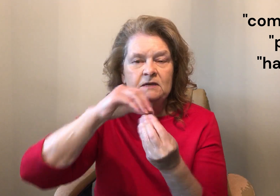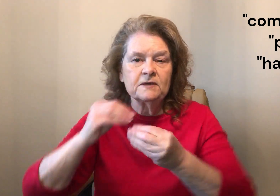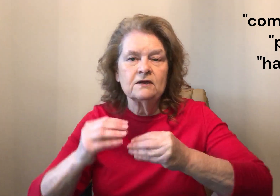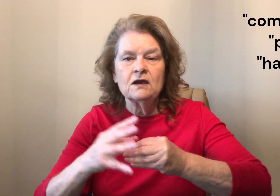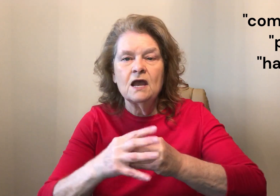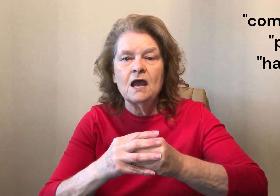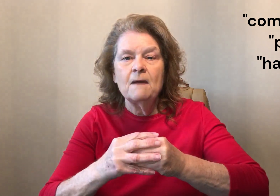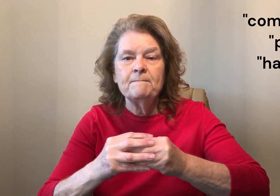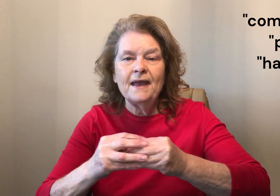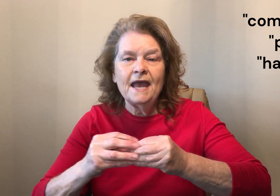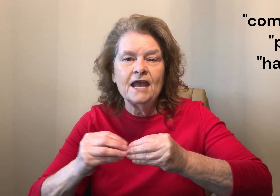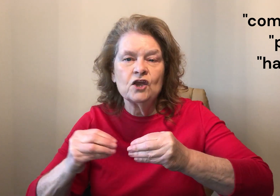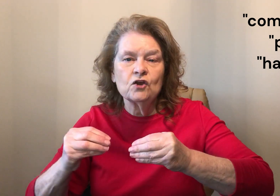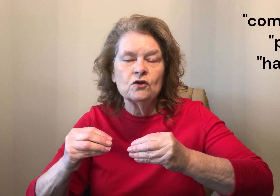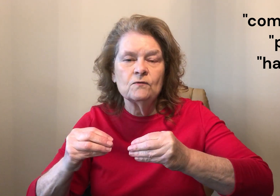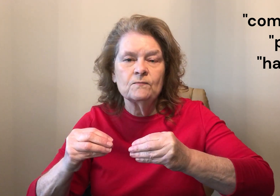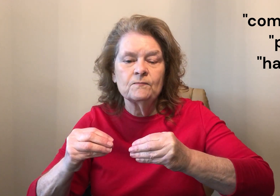here. Pear.